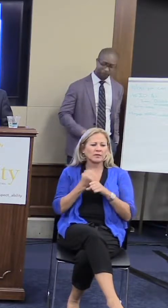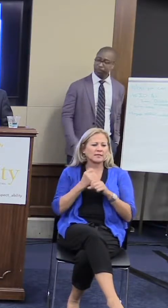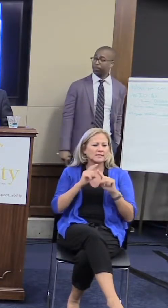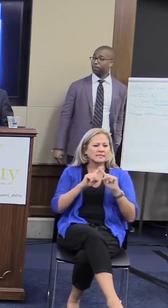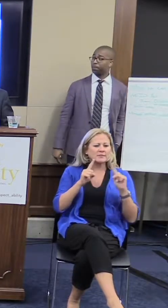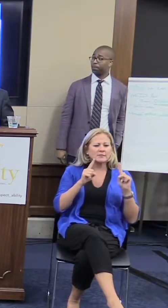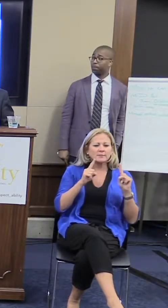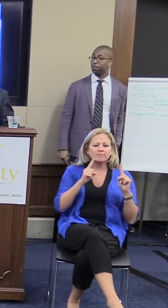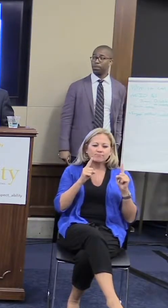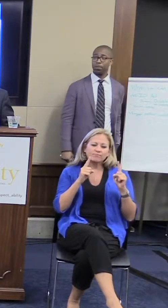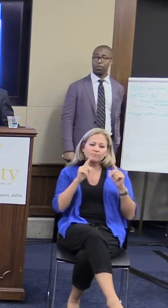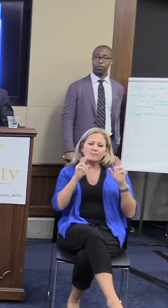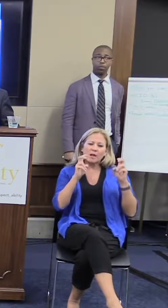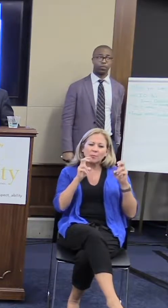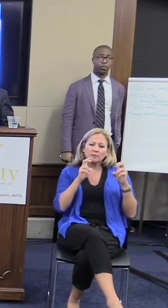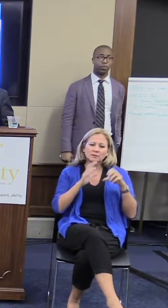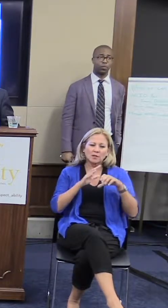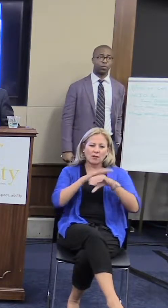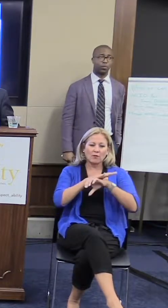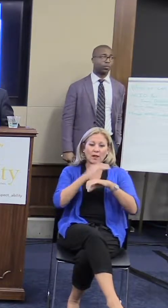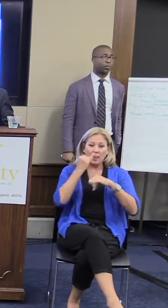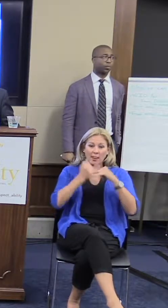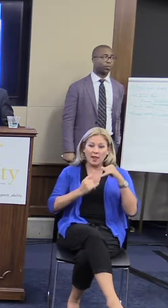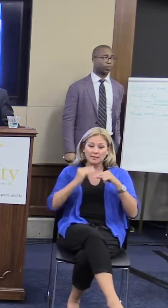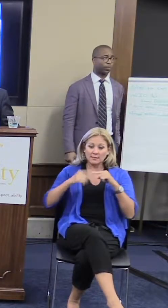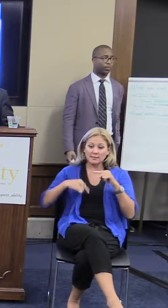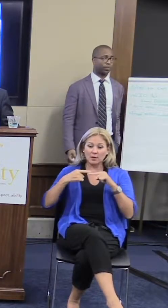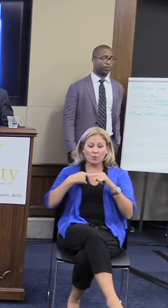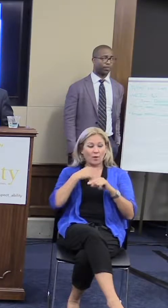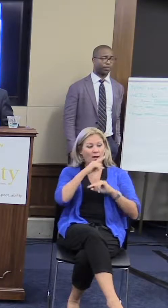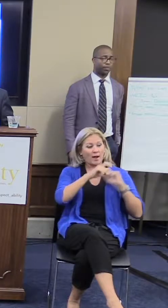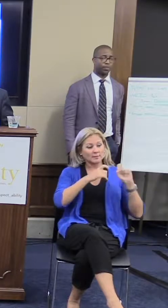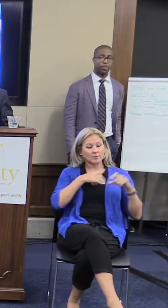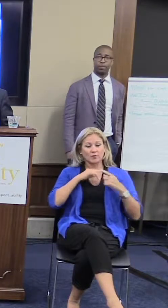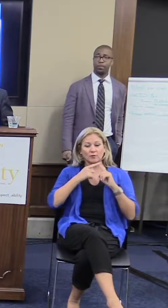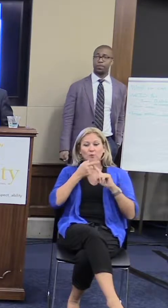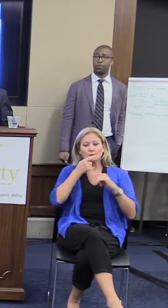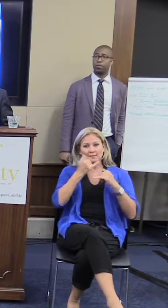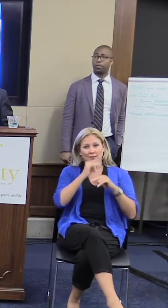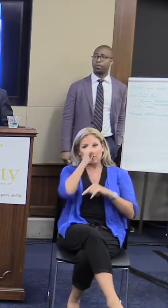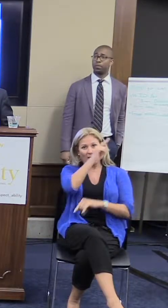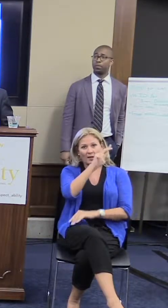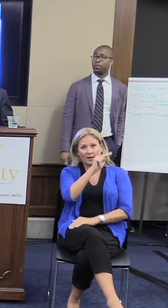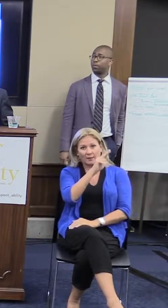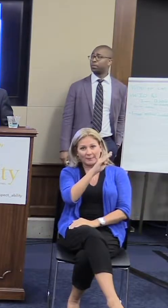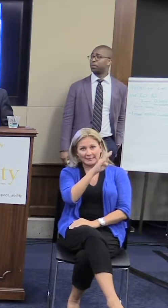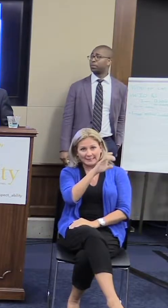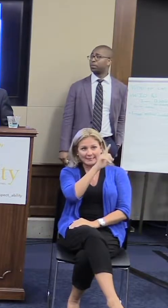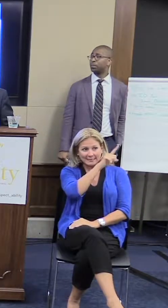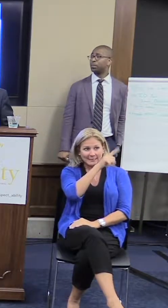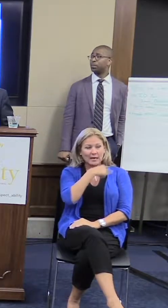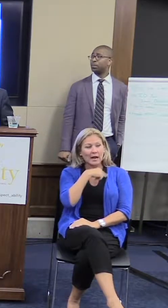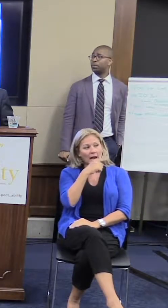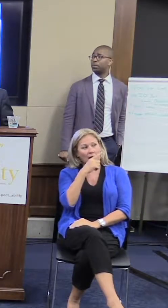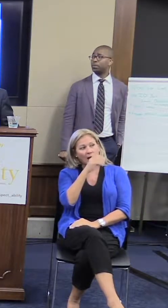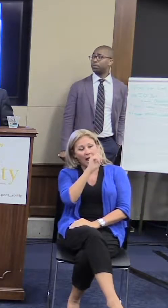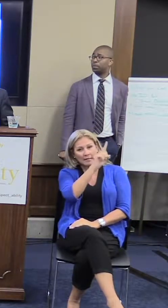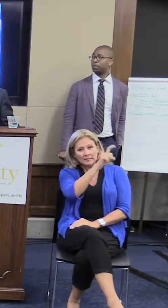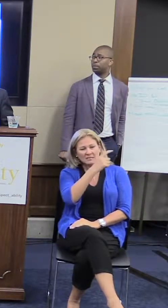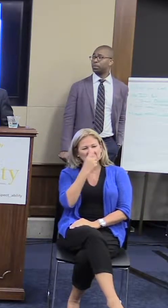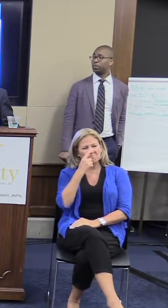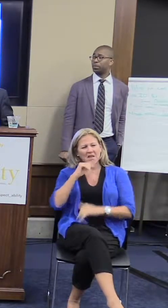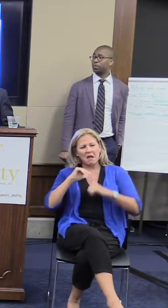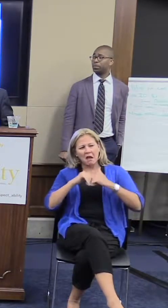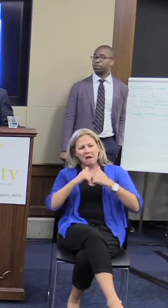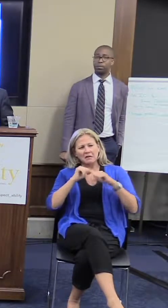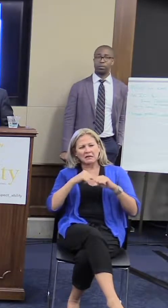issues covered. And last cycle, when I asked my friends who are still over at NBC and other places, I said, how can I